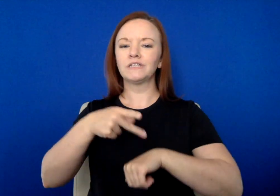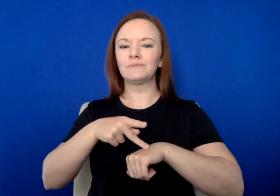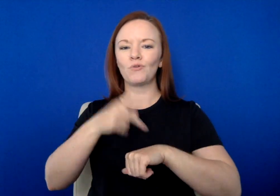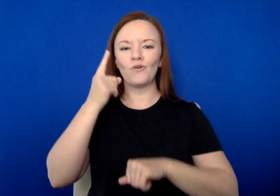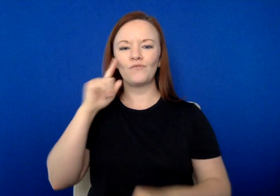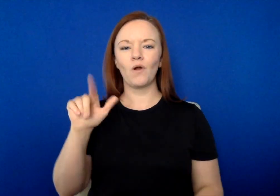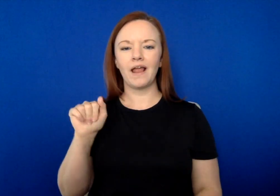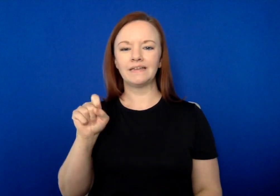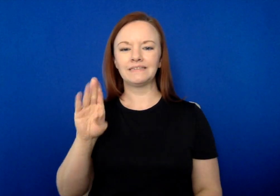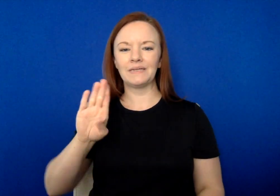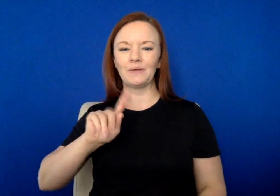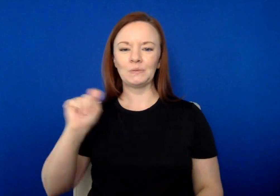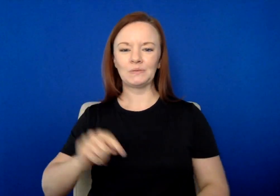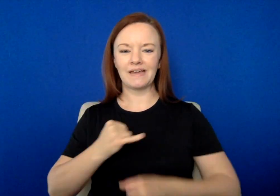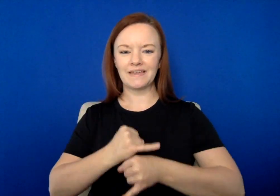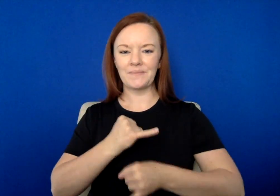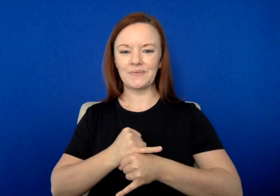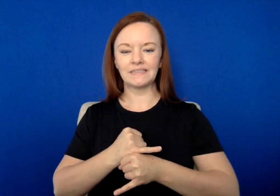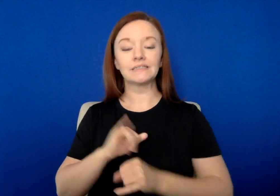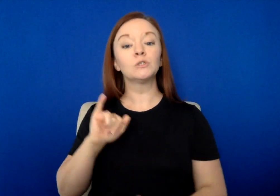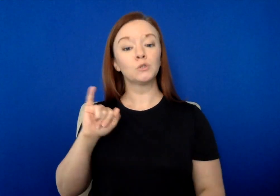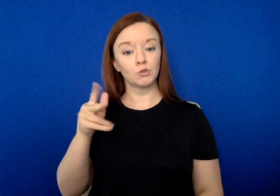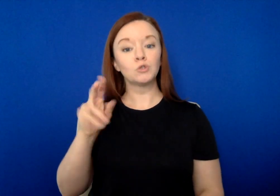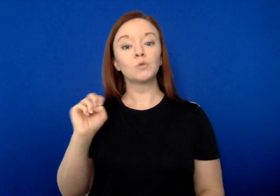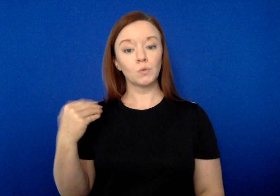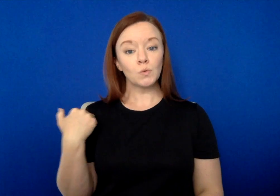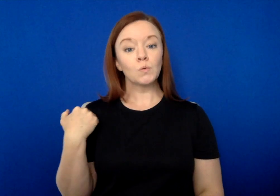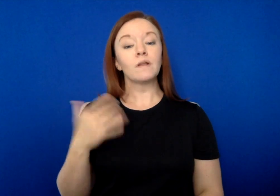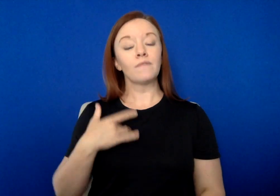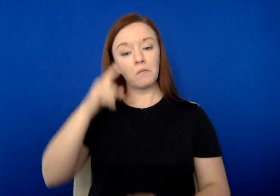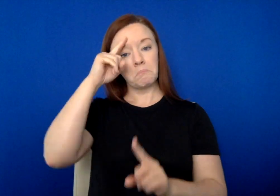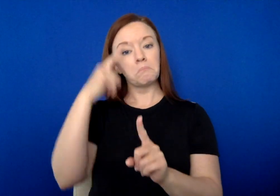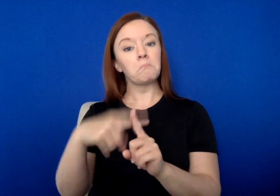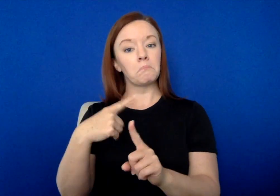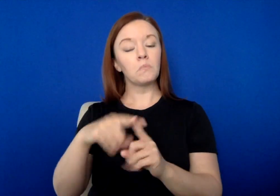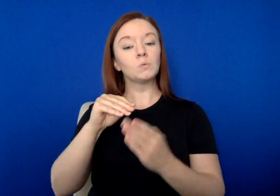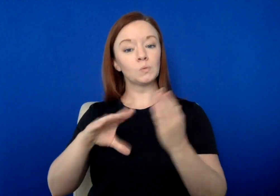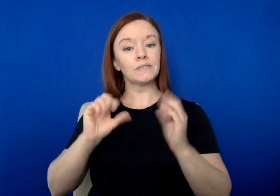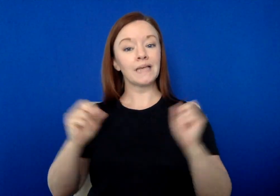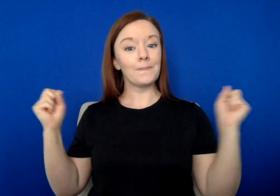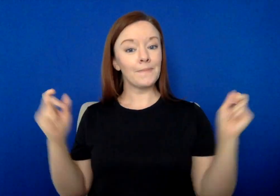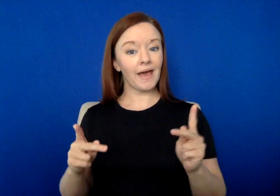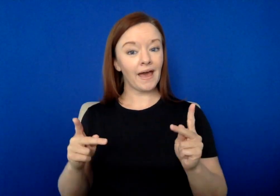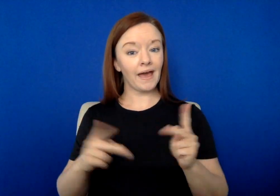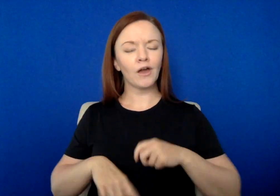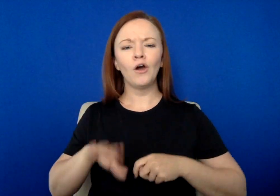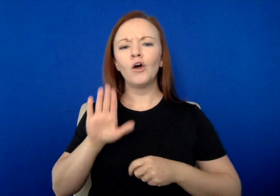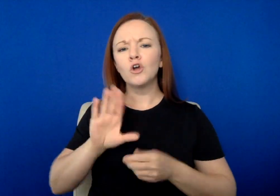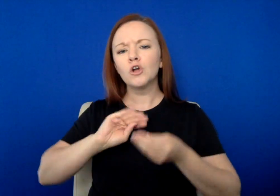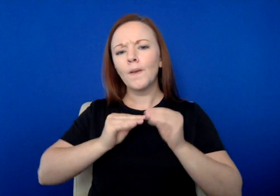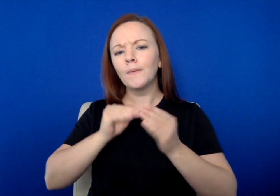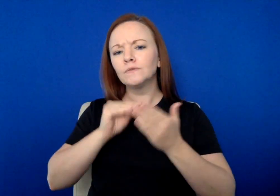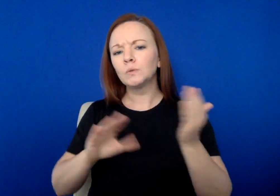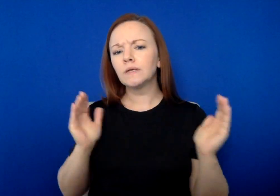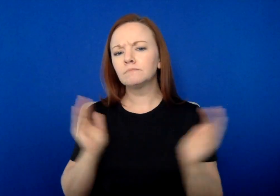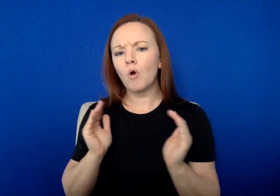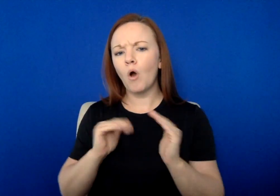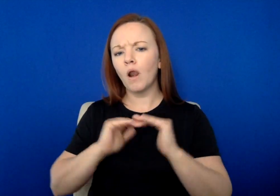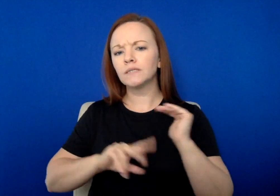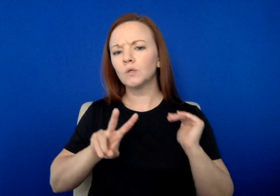In June, she was optimistic students could return this month. She explained how her relatively small batch of students, less than 200